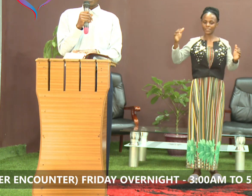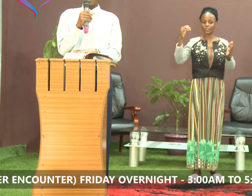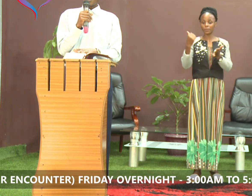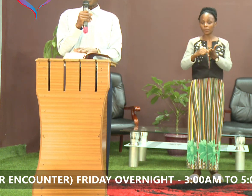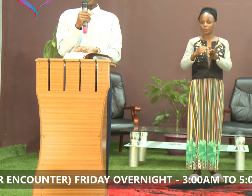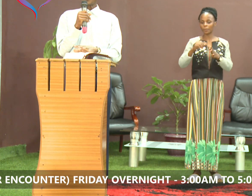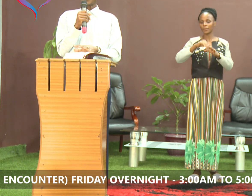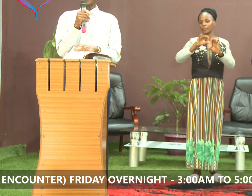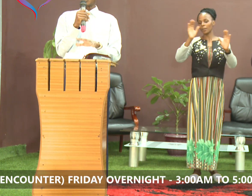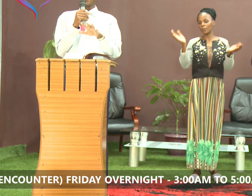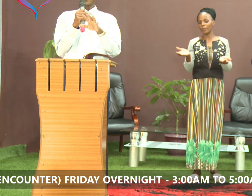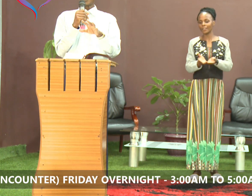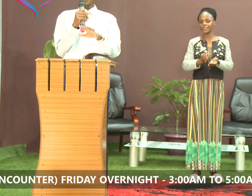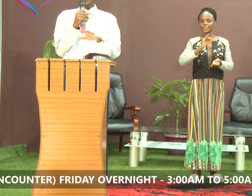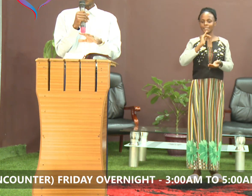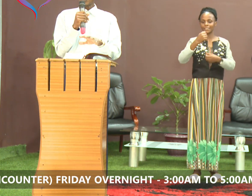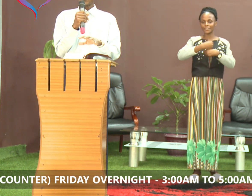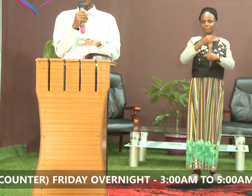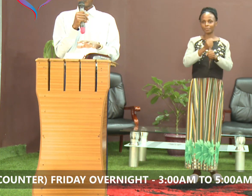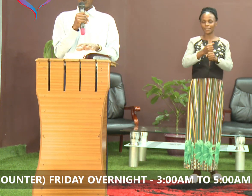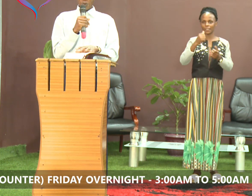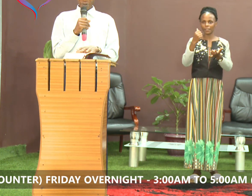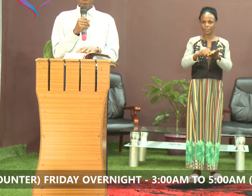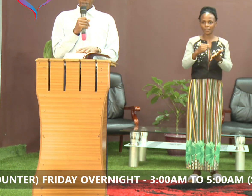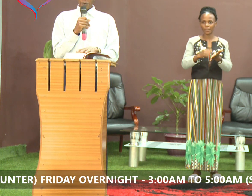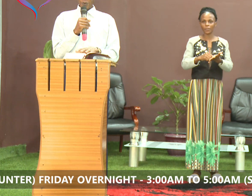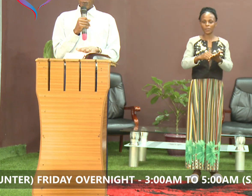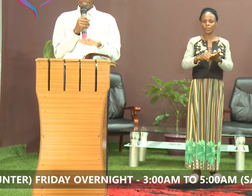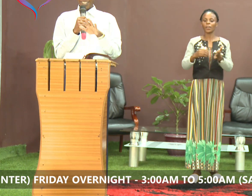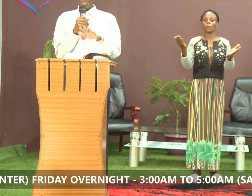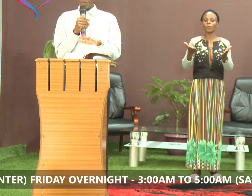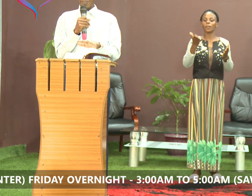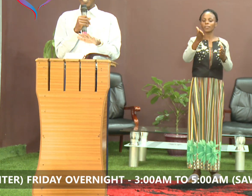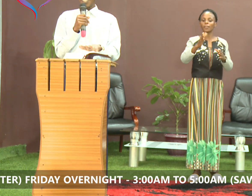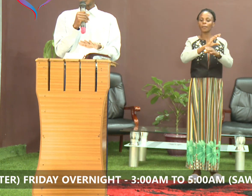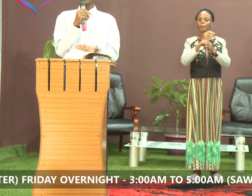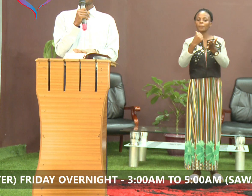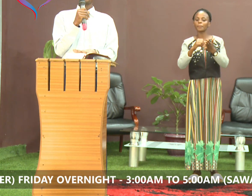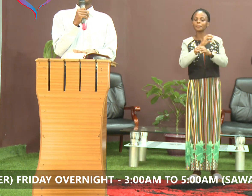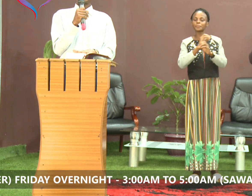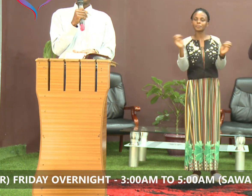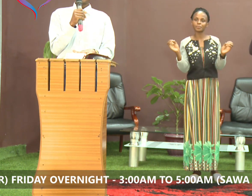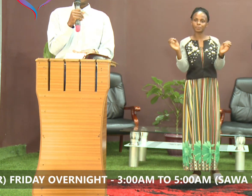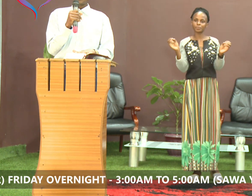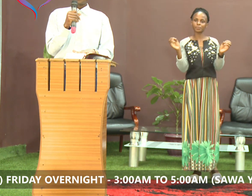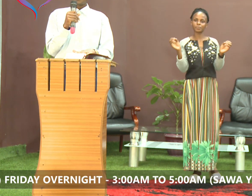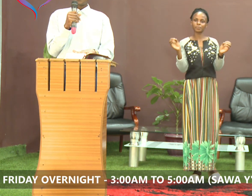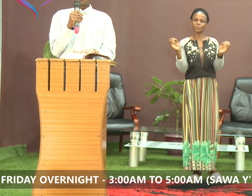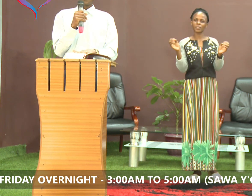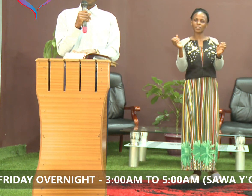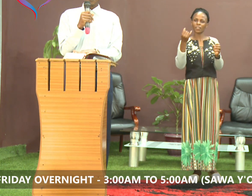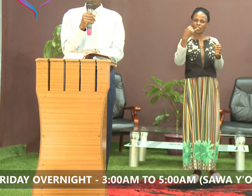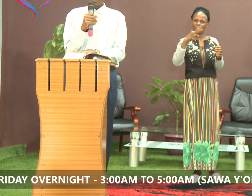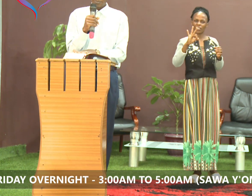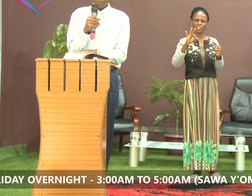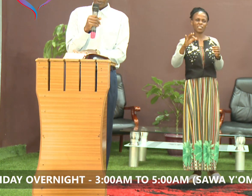problem. Naye ekizibu ekisinga mu nsi kwe kufuula ekizibu ekitali kizibu. Okufuula ekizibu ekintu ekitali kizibu. Bulwo janjaba ekitali